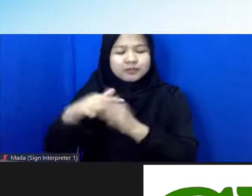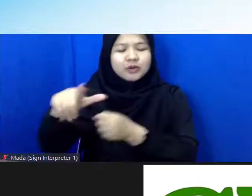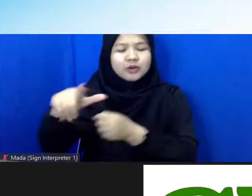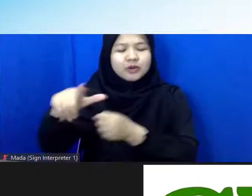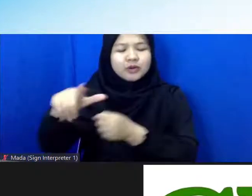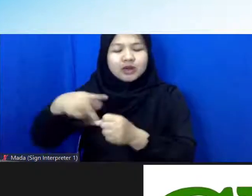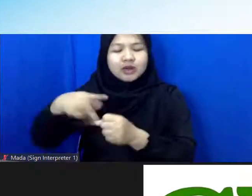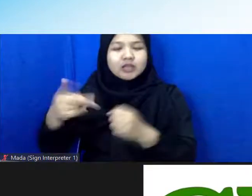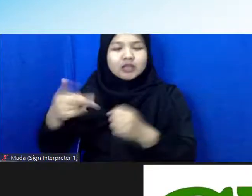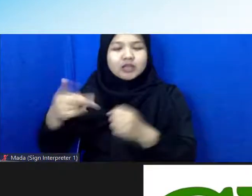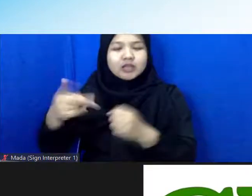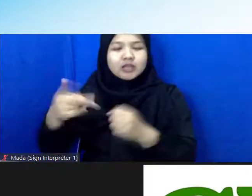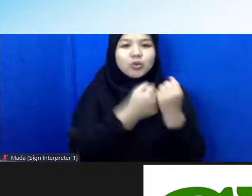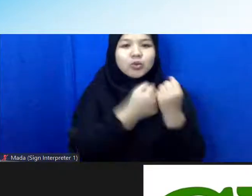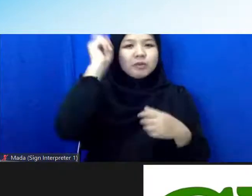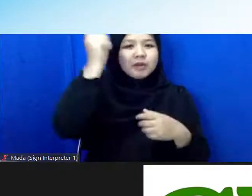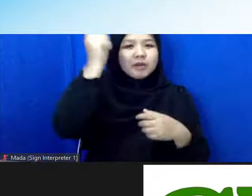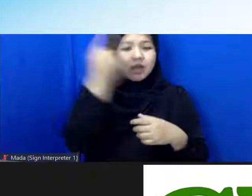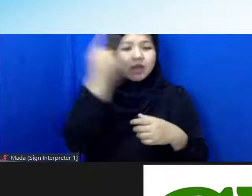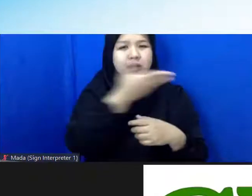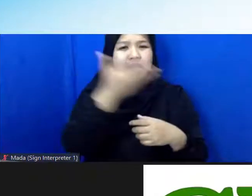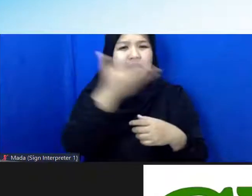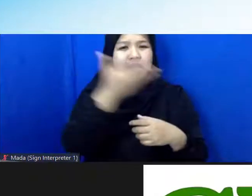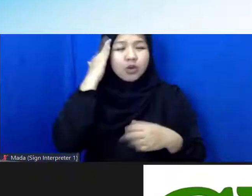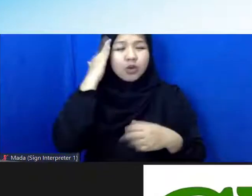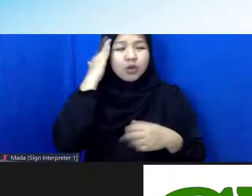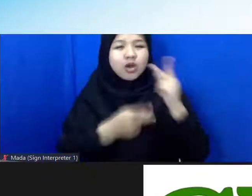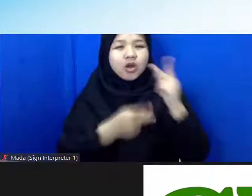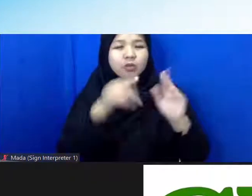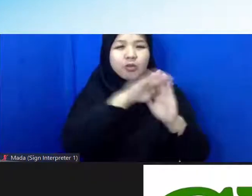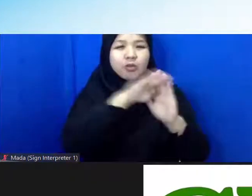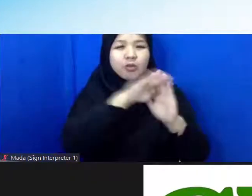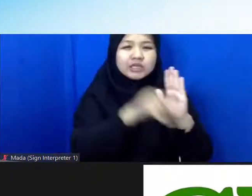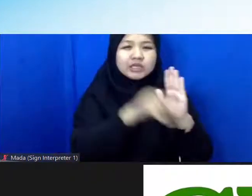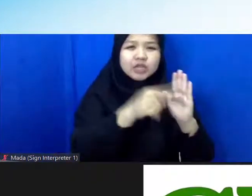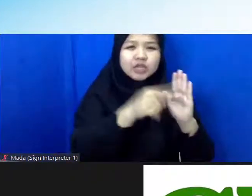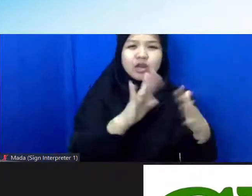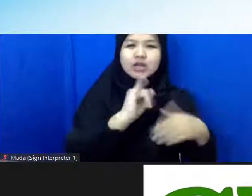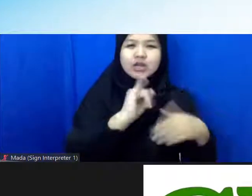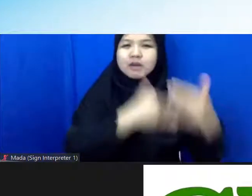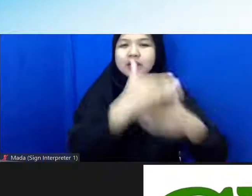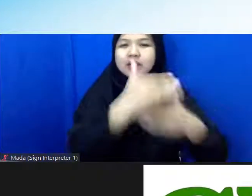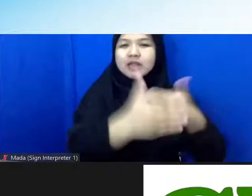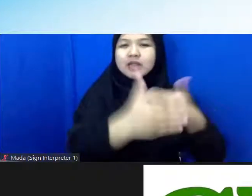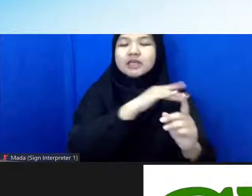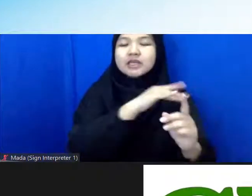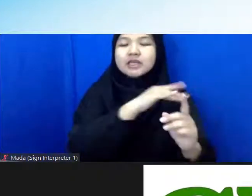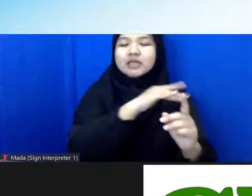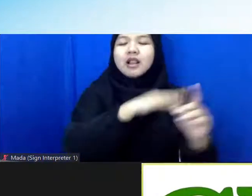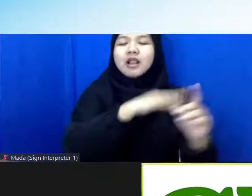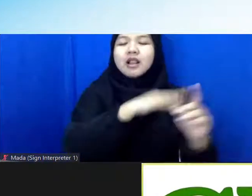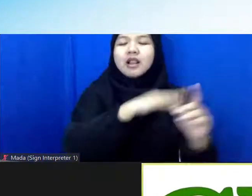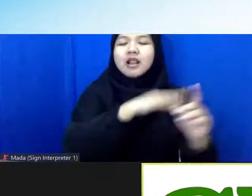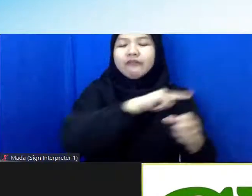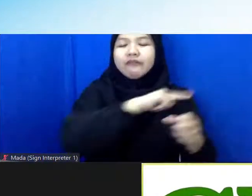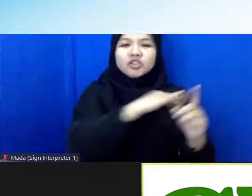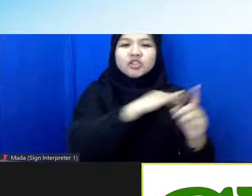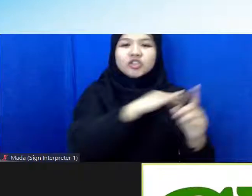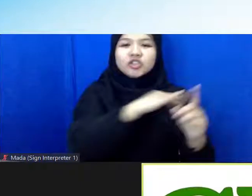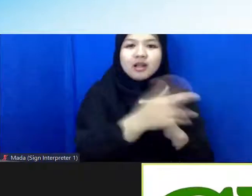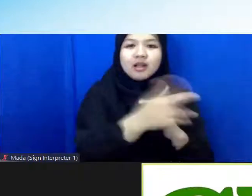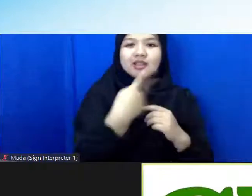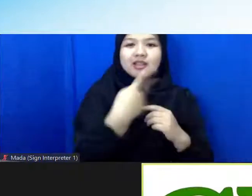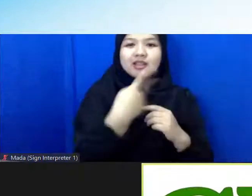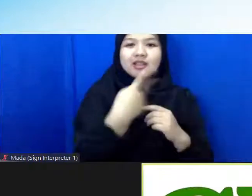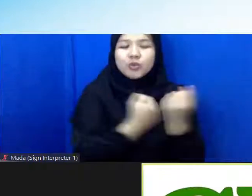the government. So they know that their policy is implemented well in the community level. So we support the community how to